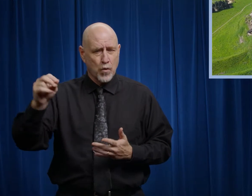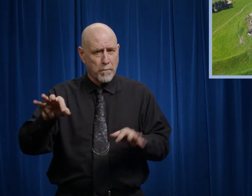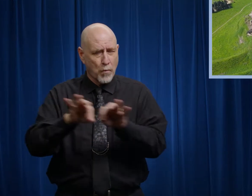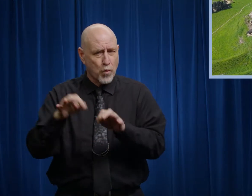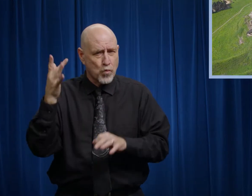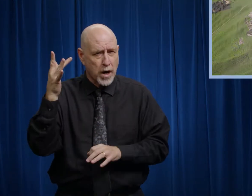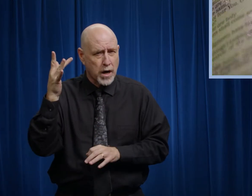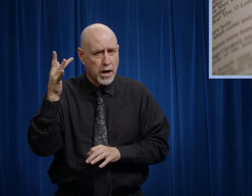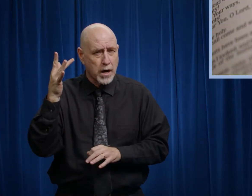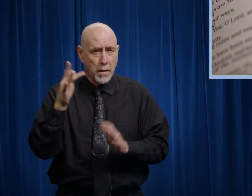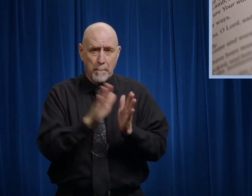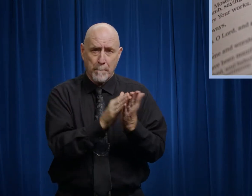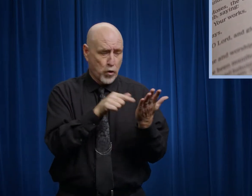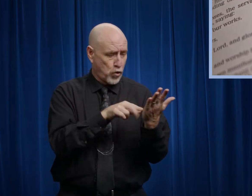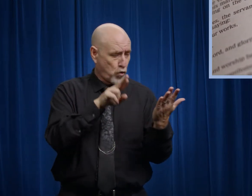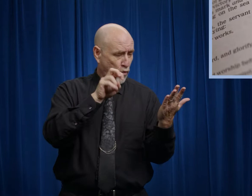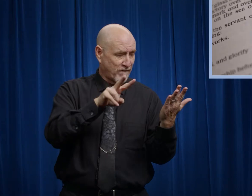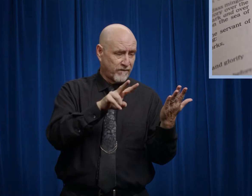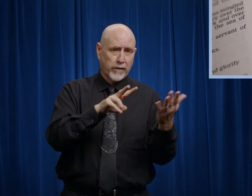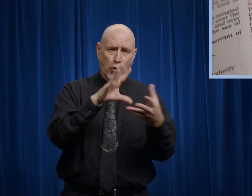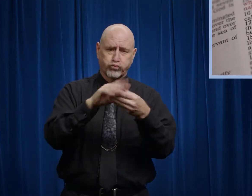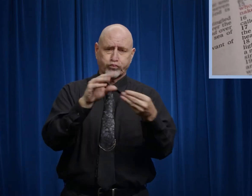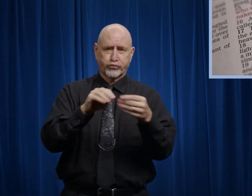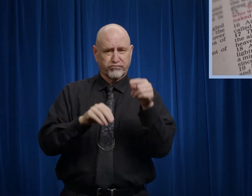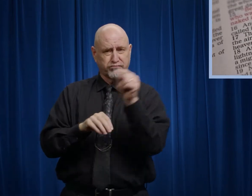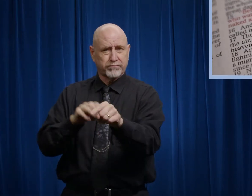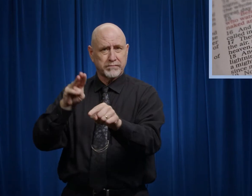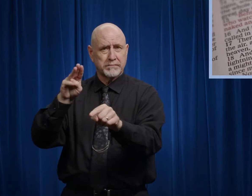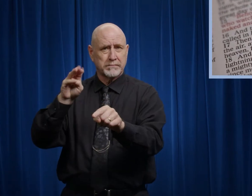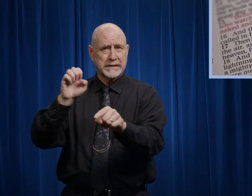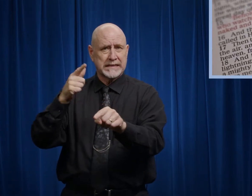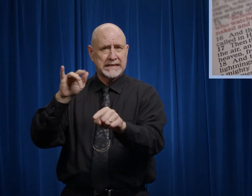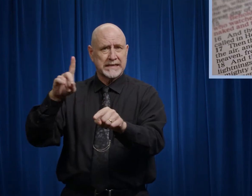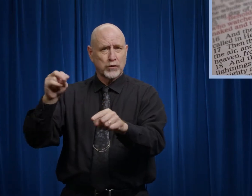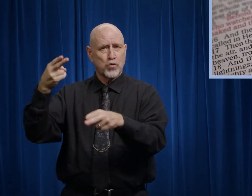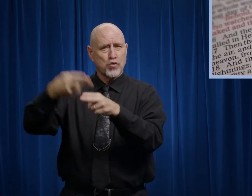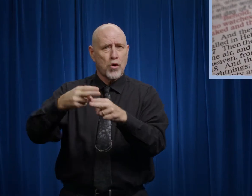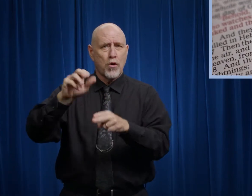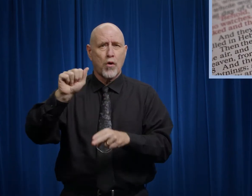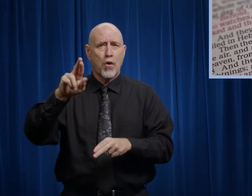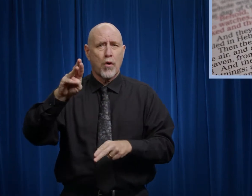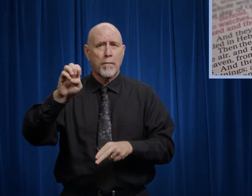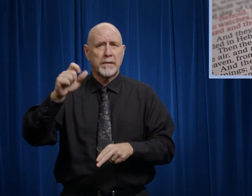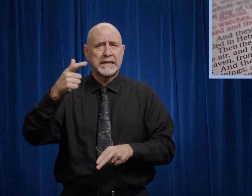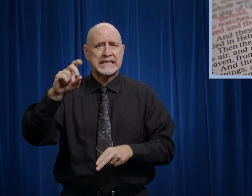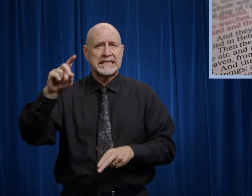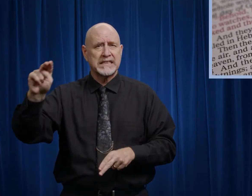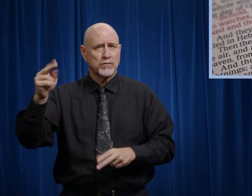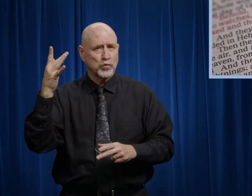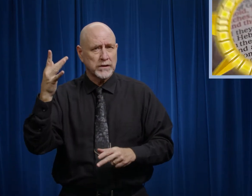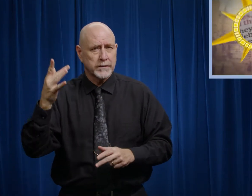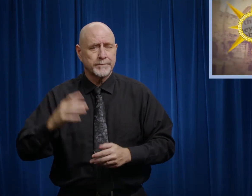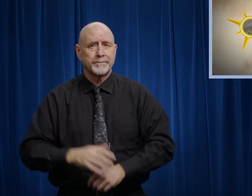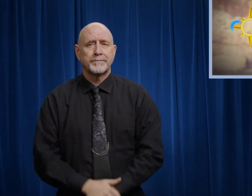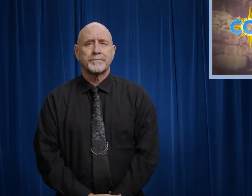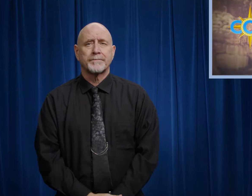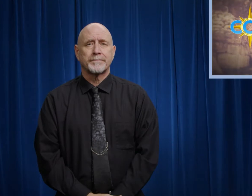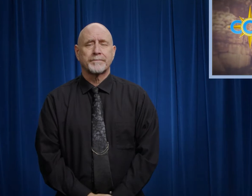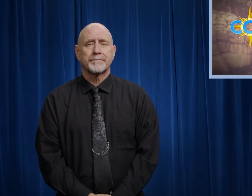so important? And why does the book of Revelation speak of Megiddo as Armageddon?